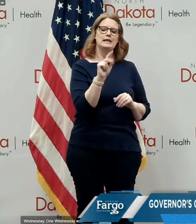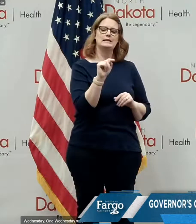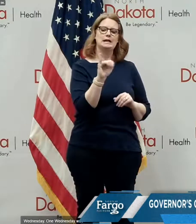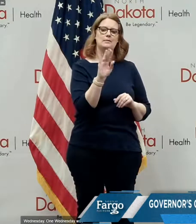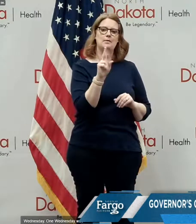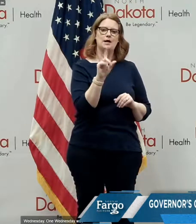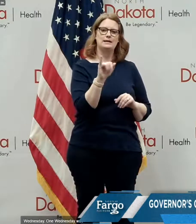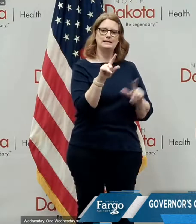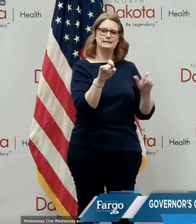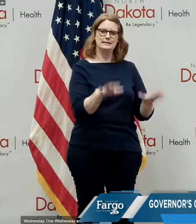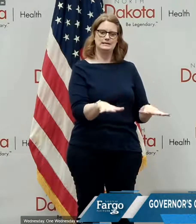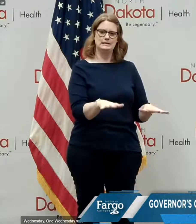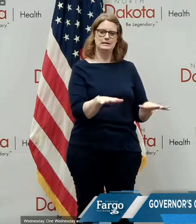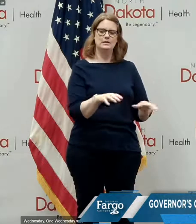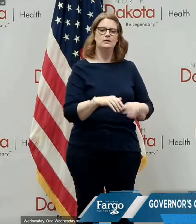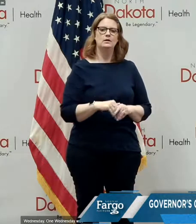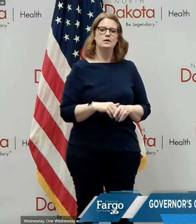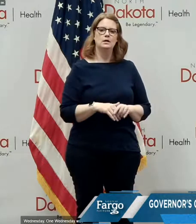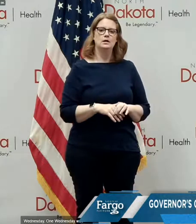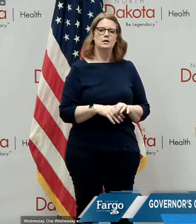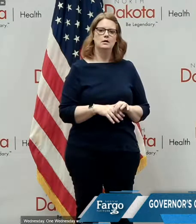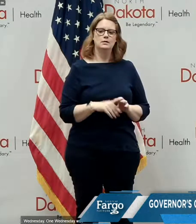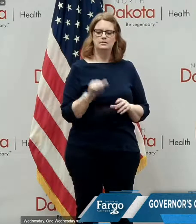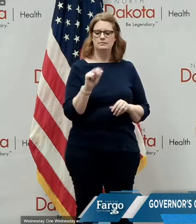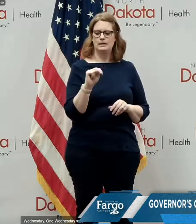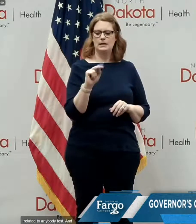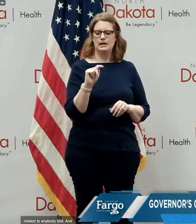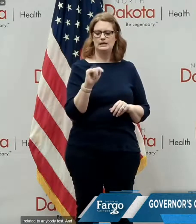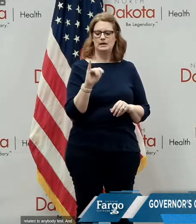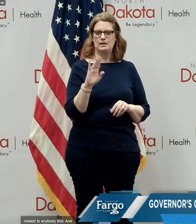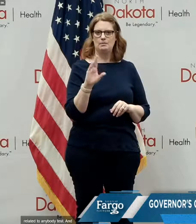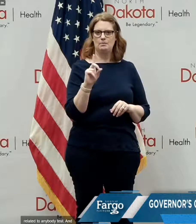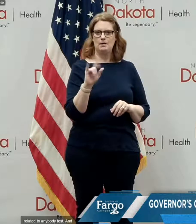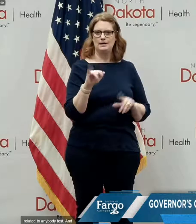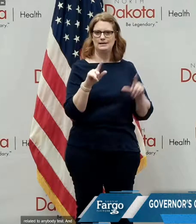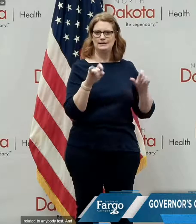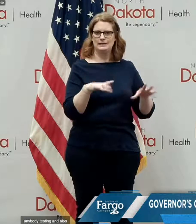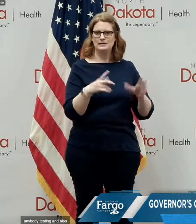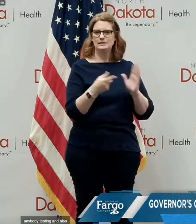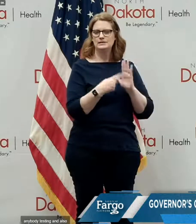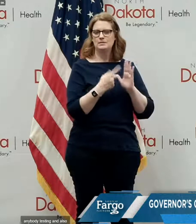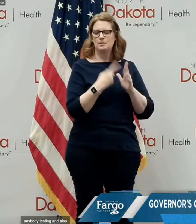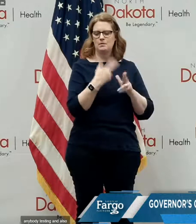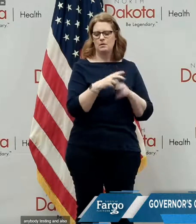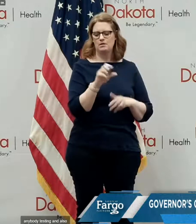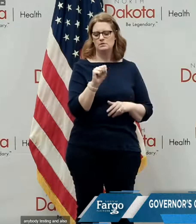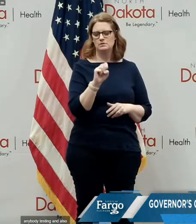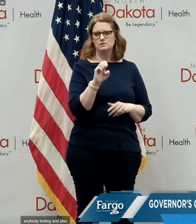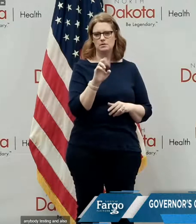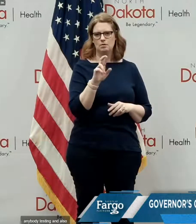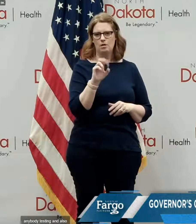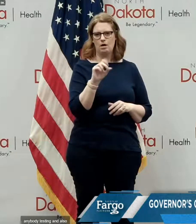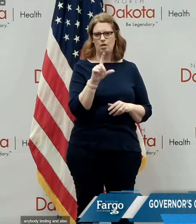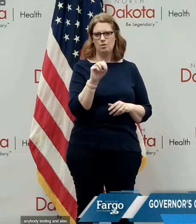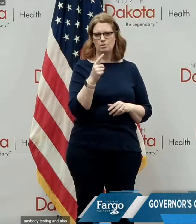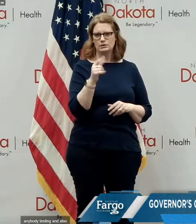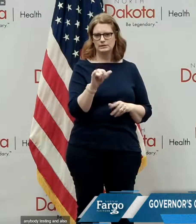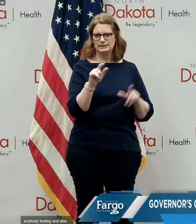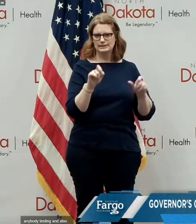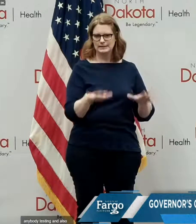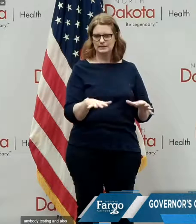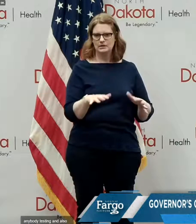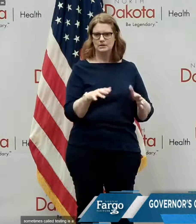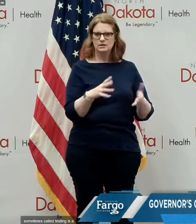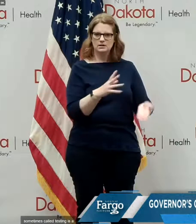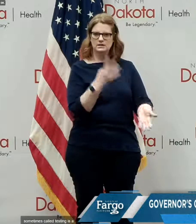testing. And antibody testing, or also sometimes called serology testing, is a blood test that can